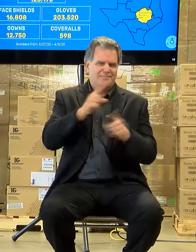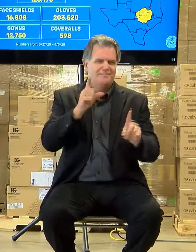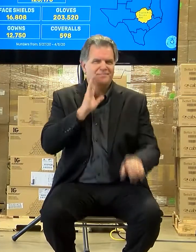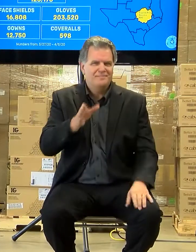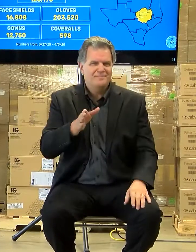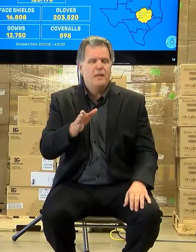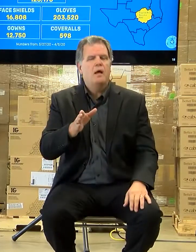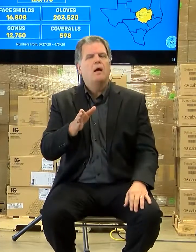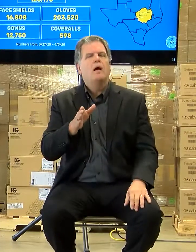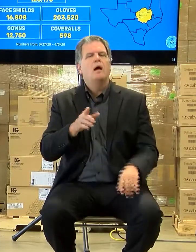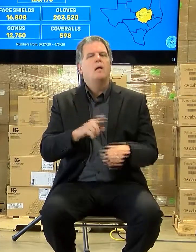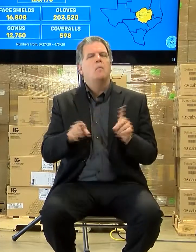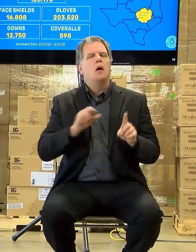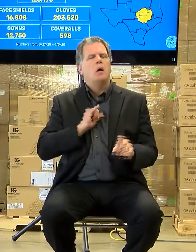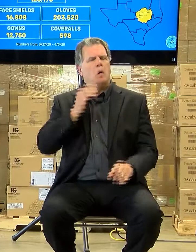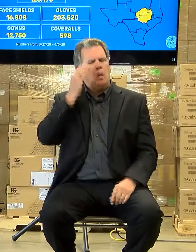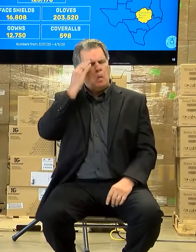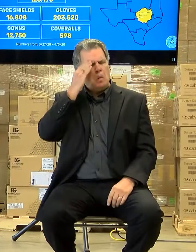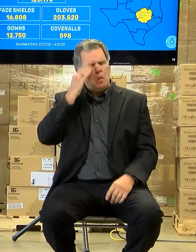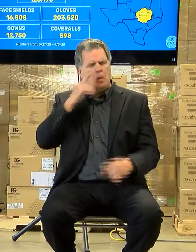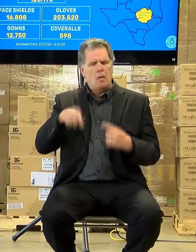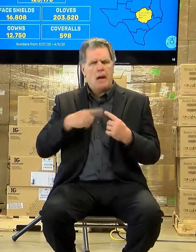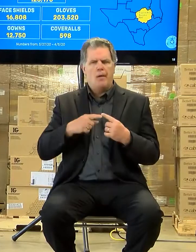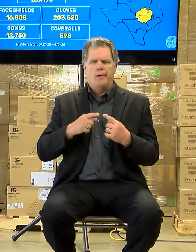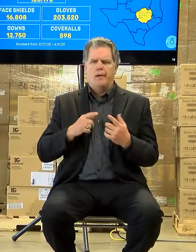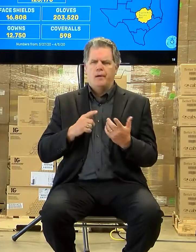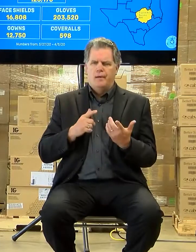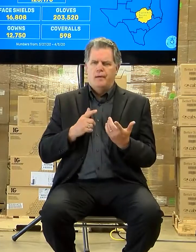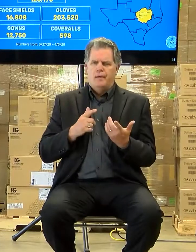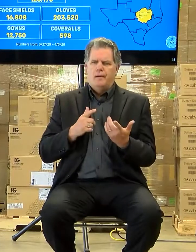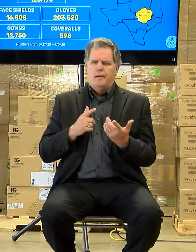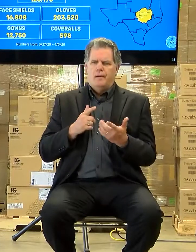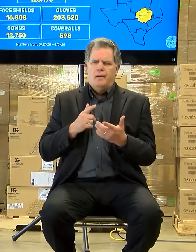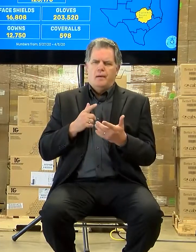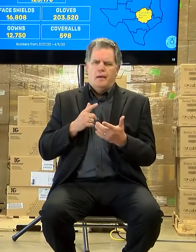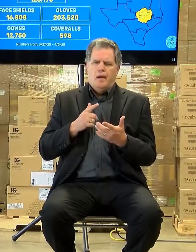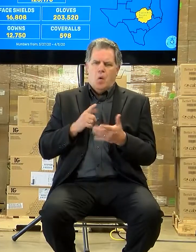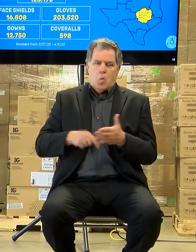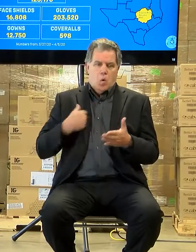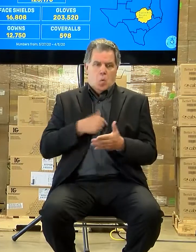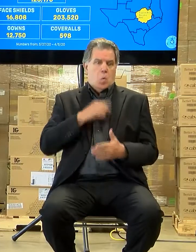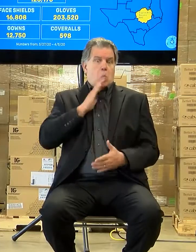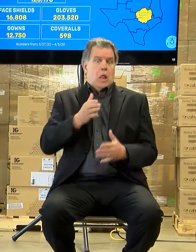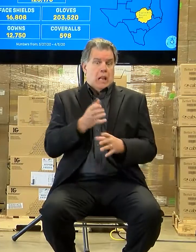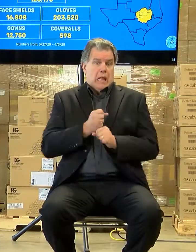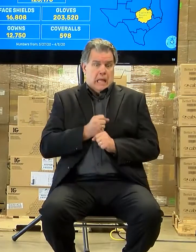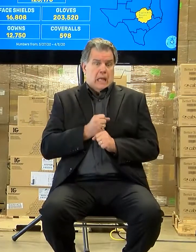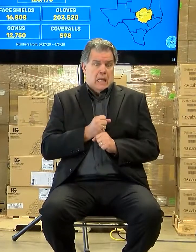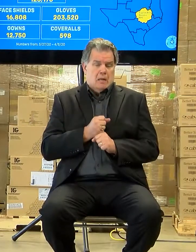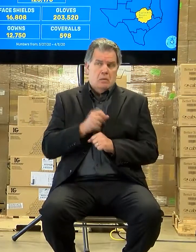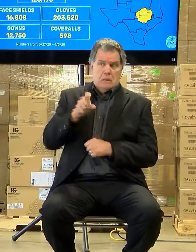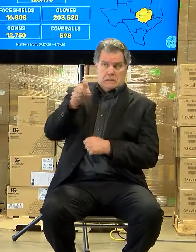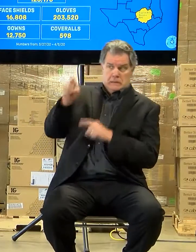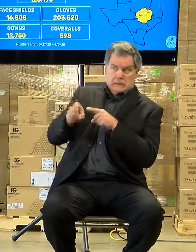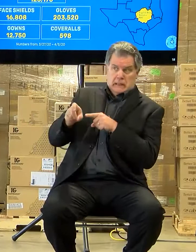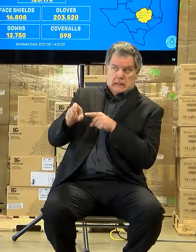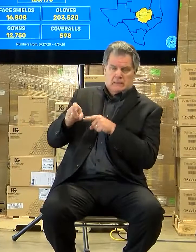knowing the information that I have and the visibility of what is coming in, Texas looks to be very well